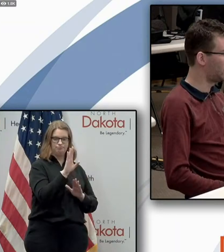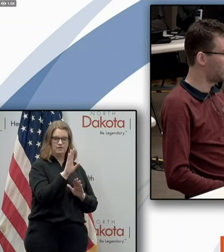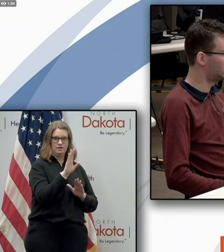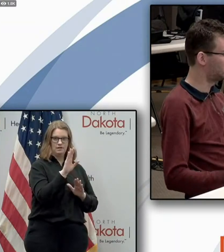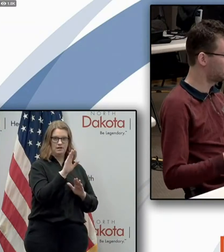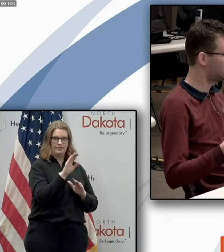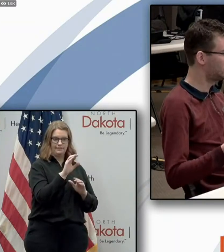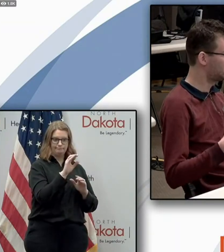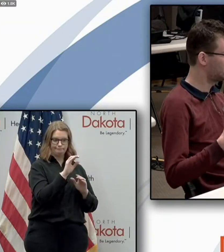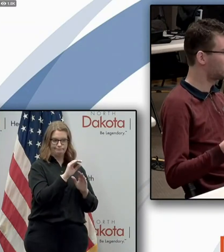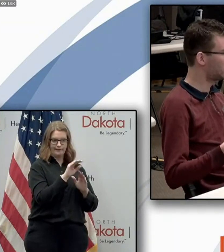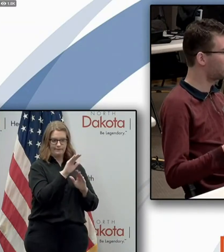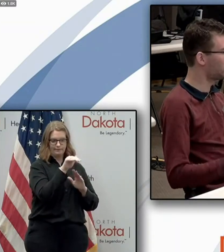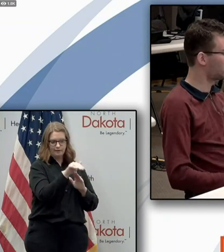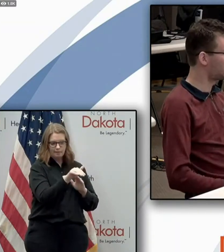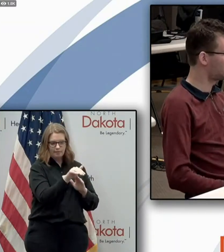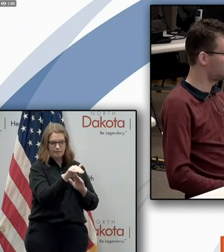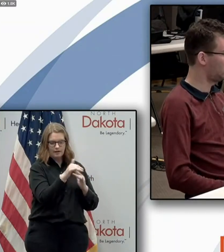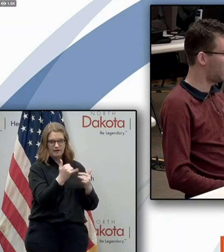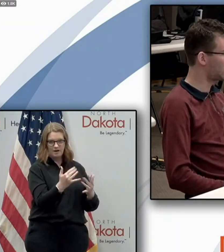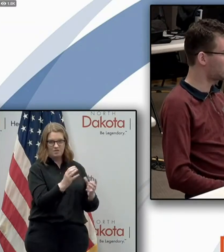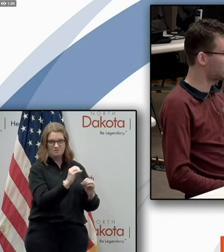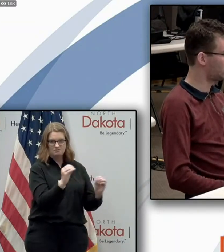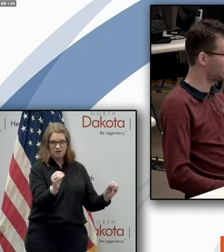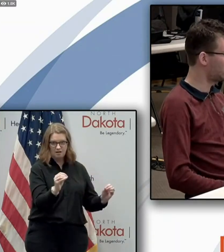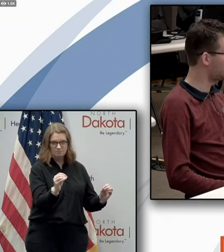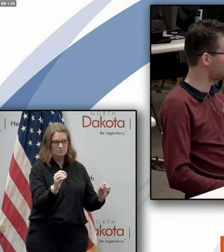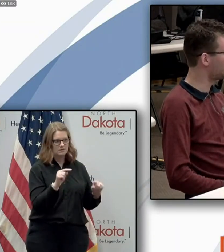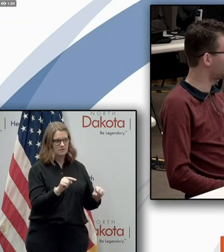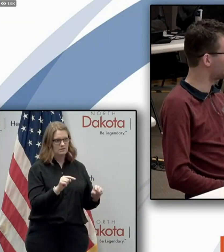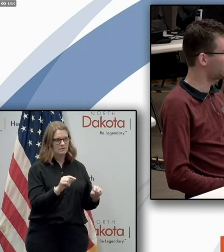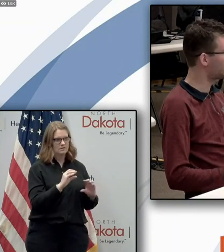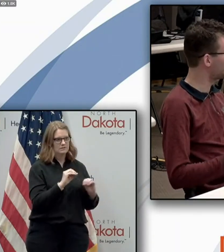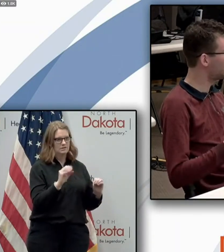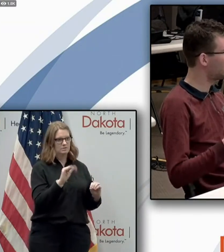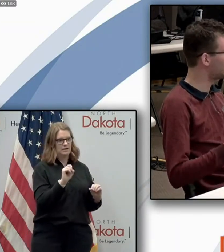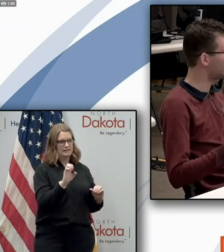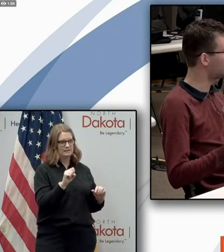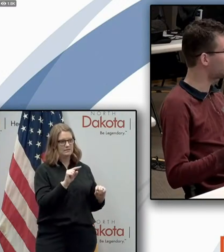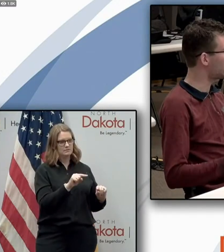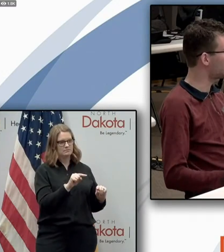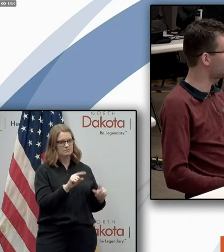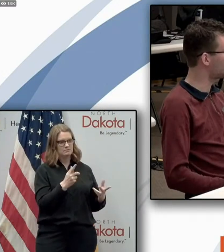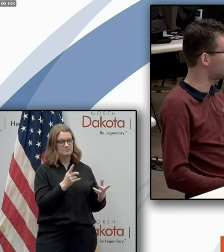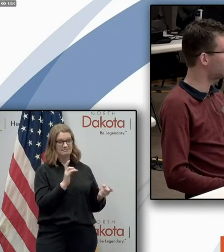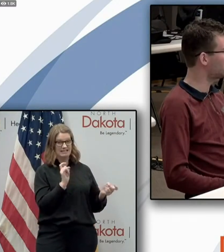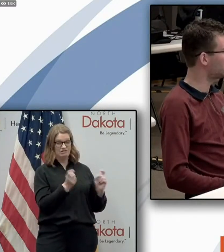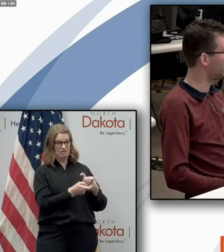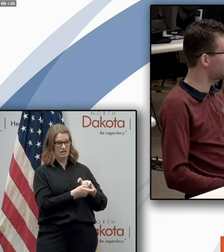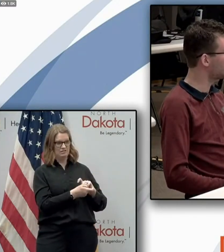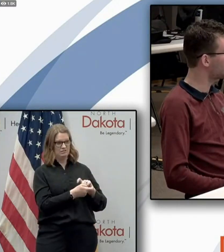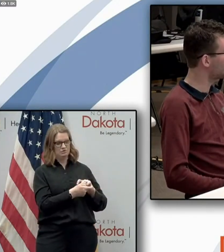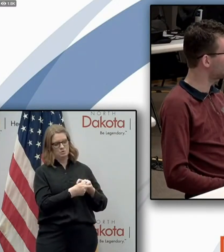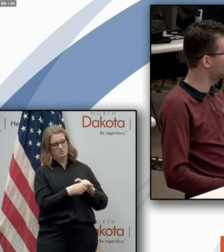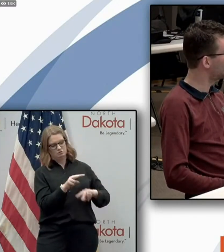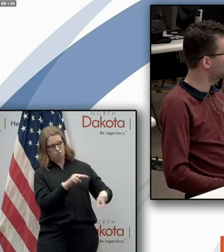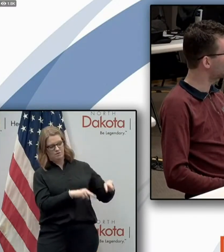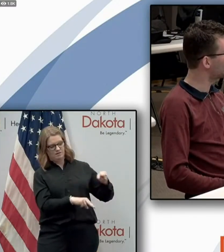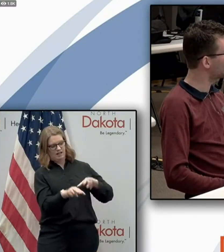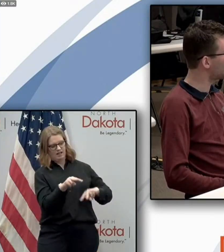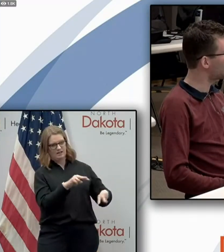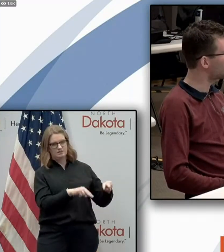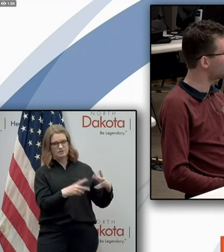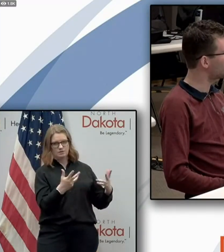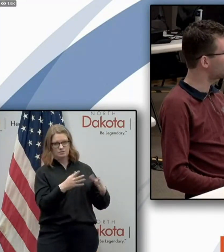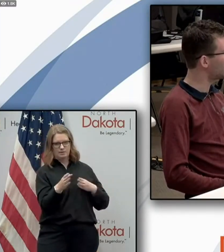are confirmed to be positive when they're down to 0. Does that just change to surveillance, or what's